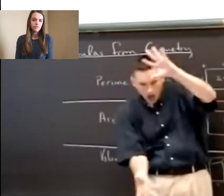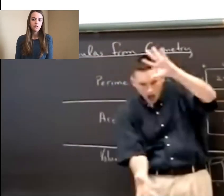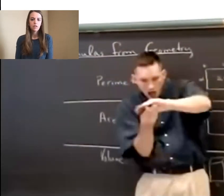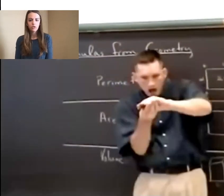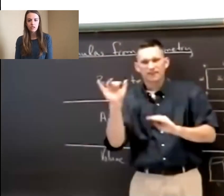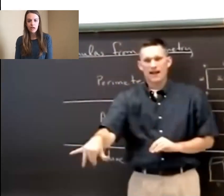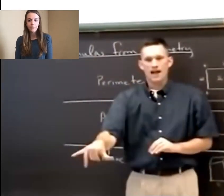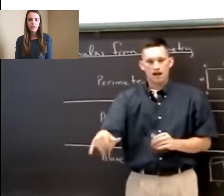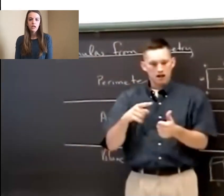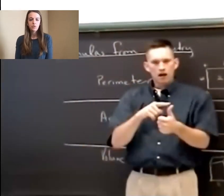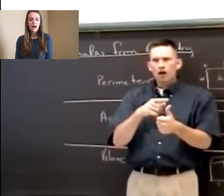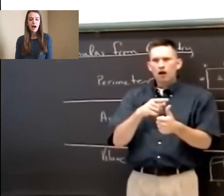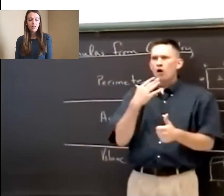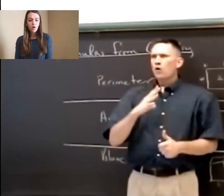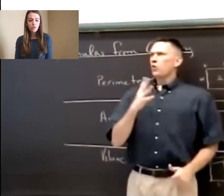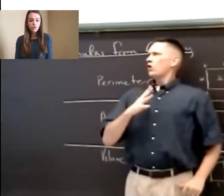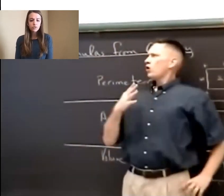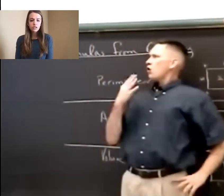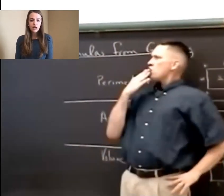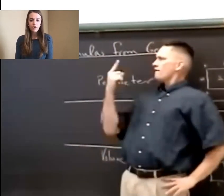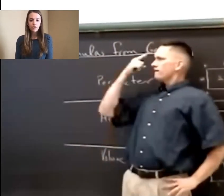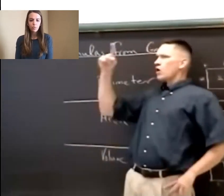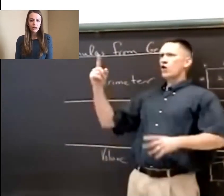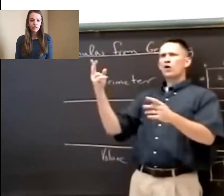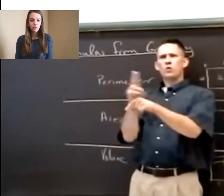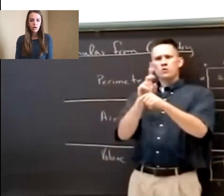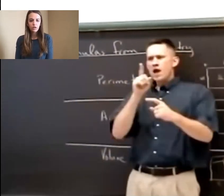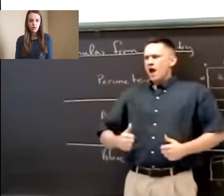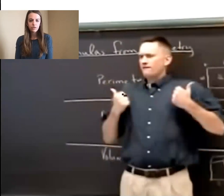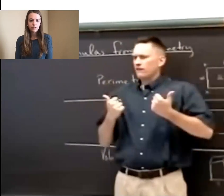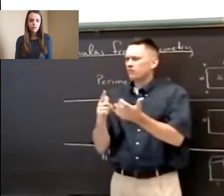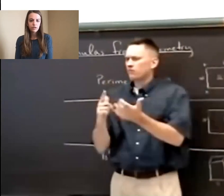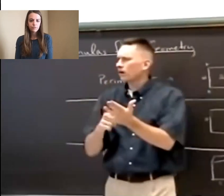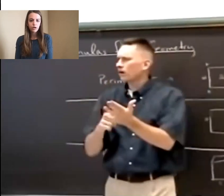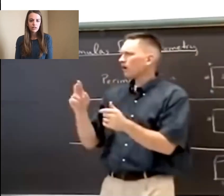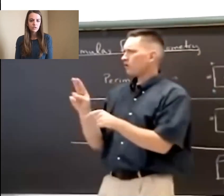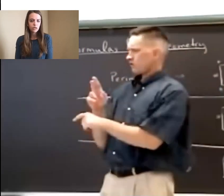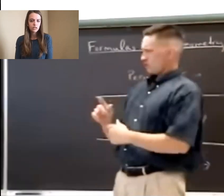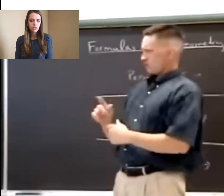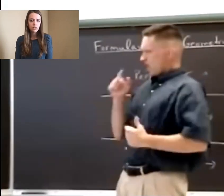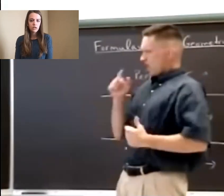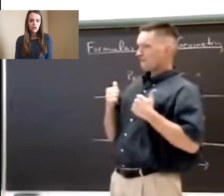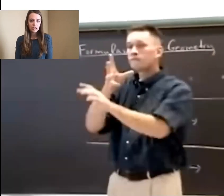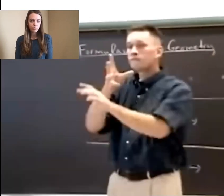15, the other width is 10. And you add all of those together, the length and the width, all the four lengths and widths, and you get the